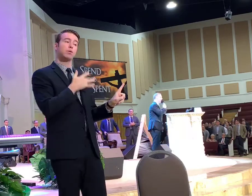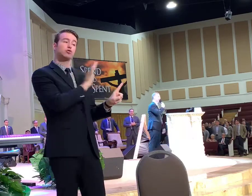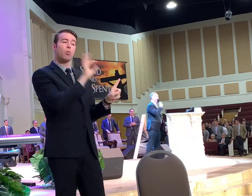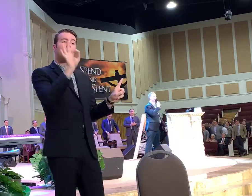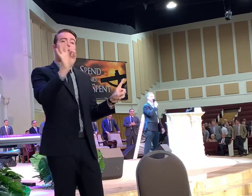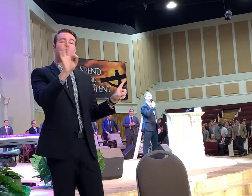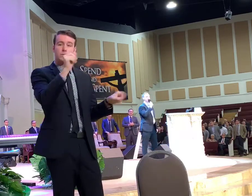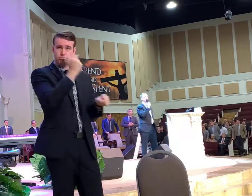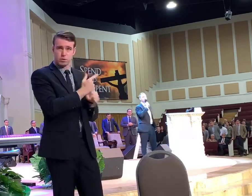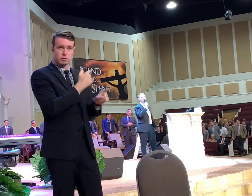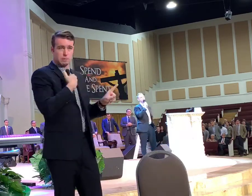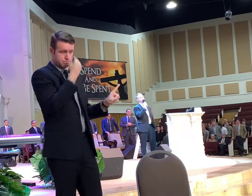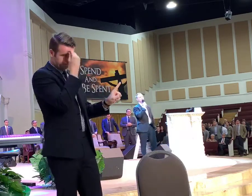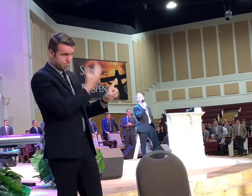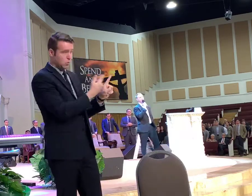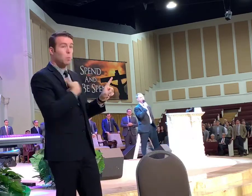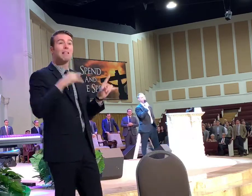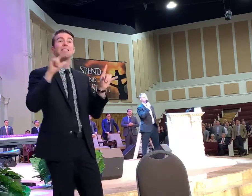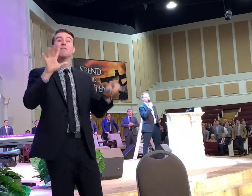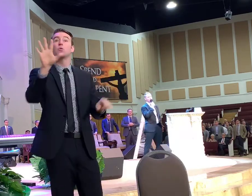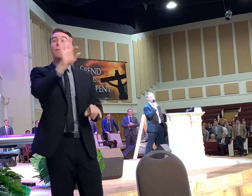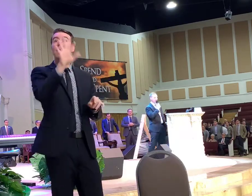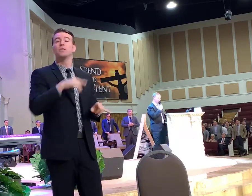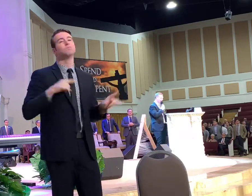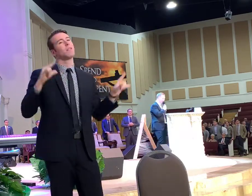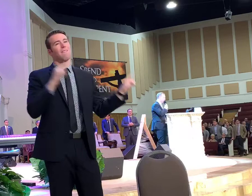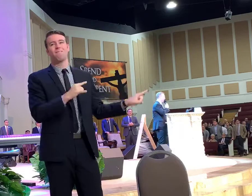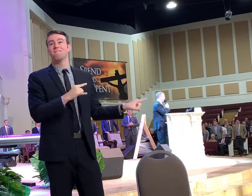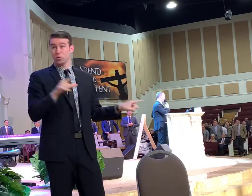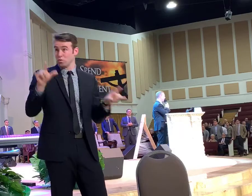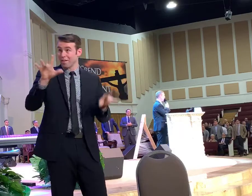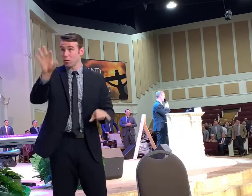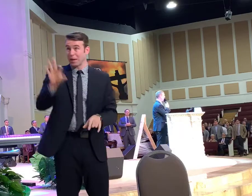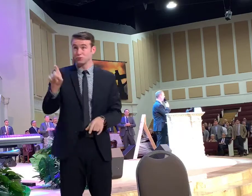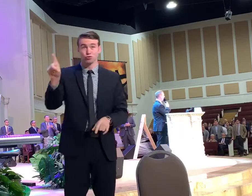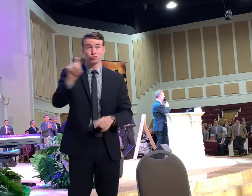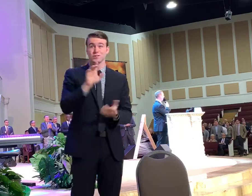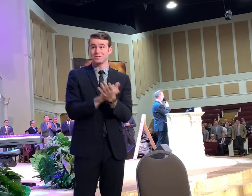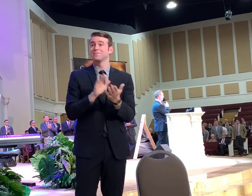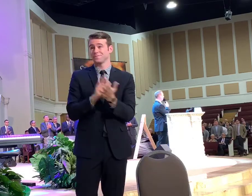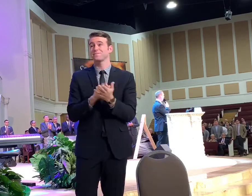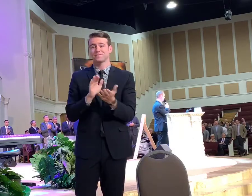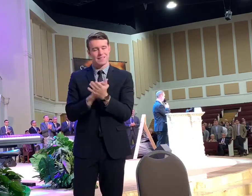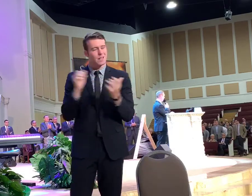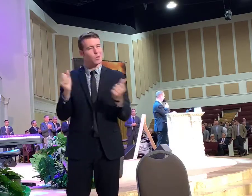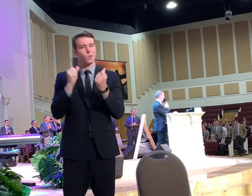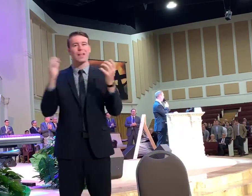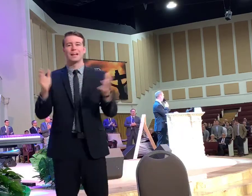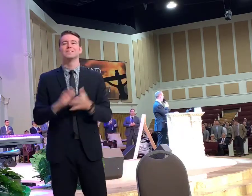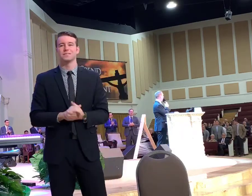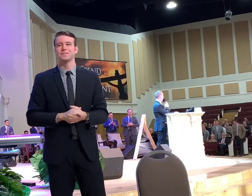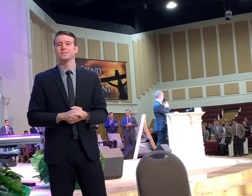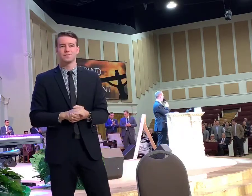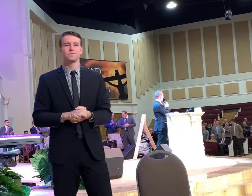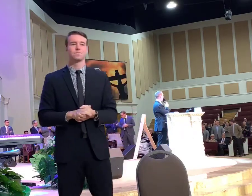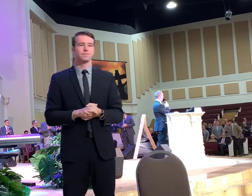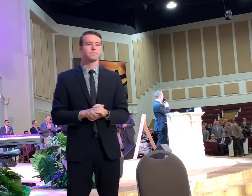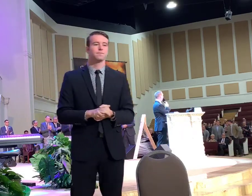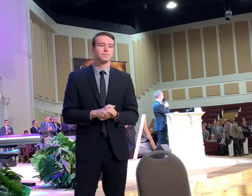ministry, and we love your pastor. Amen. Anybody love your pastor? Amen. Hallelujah.